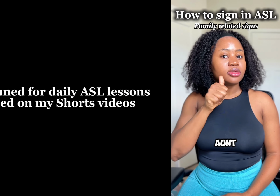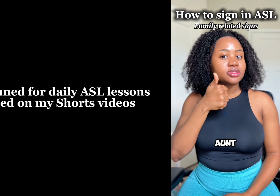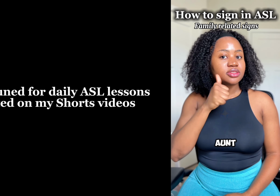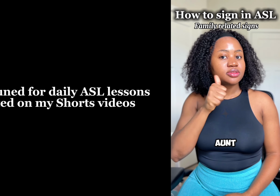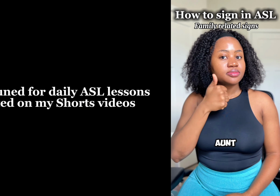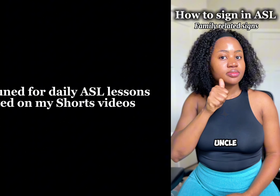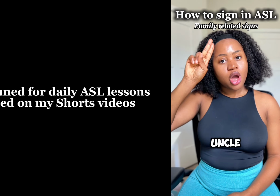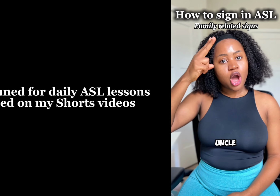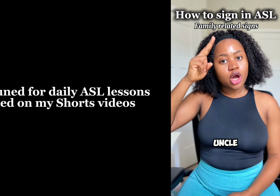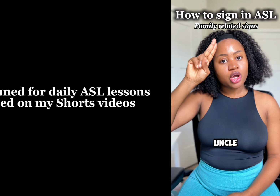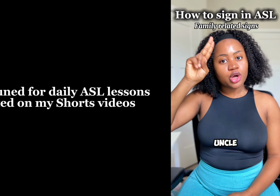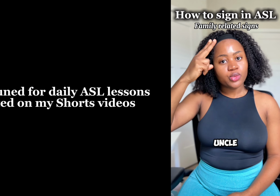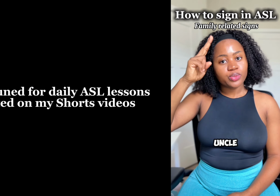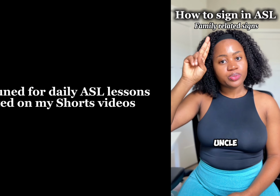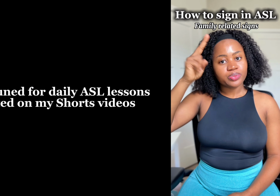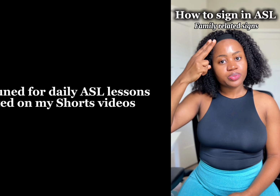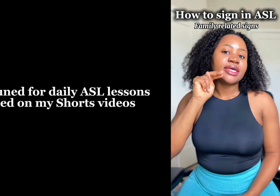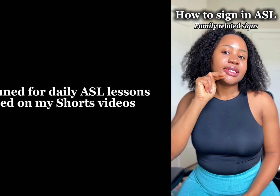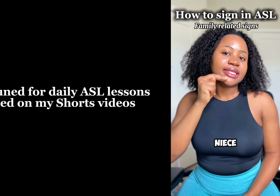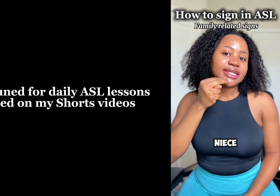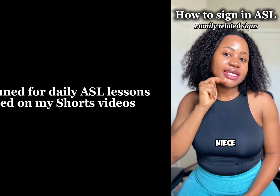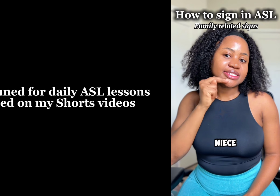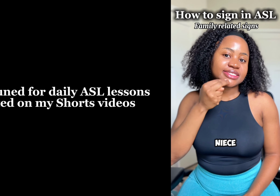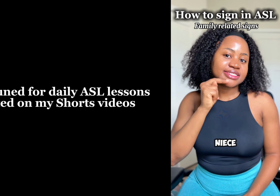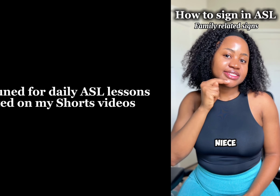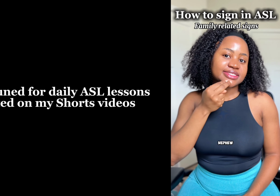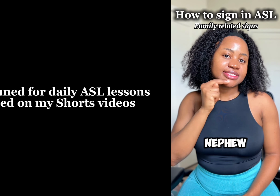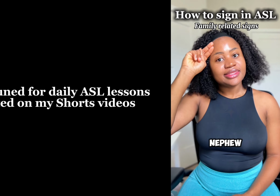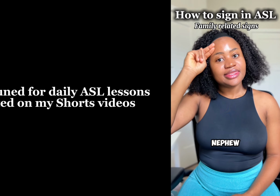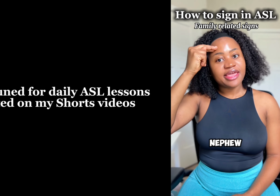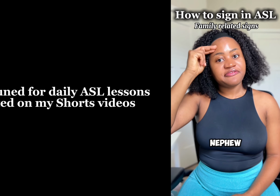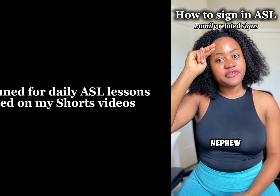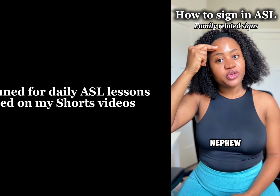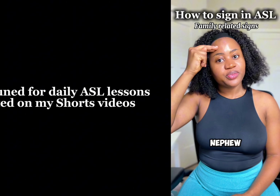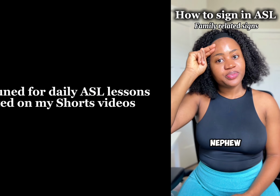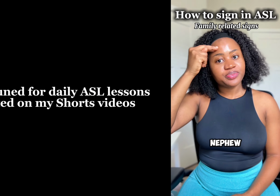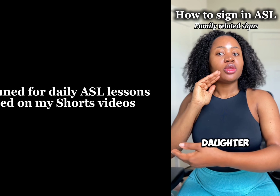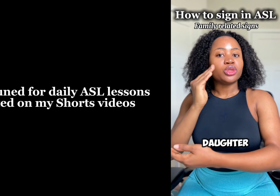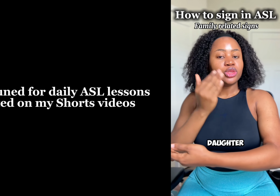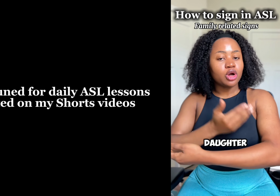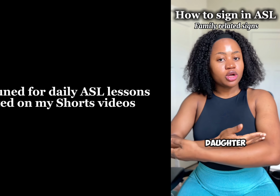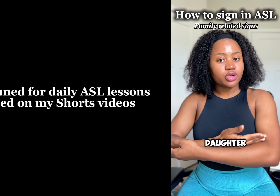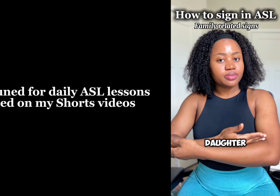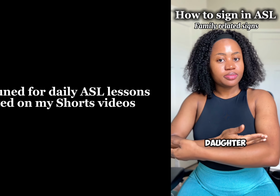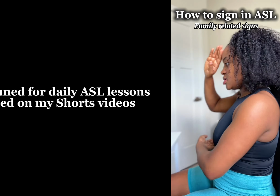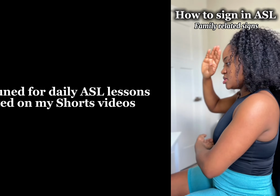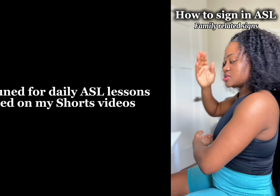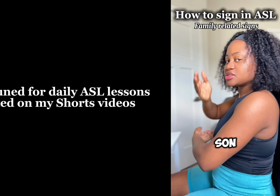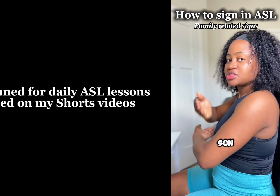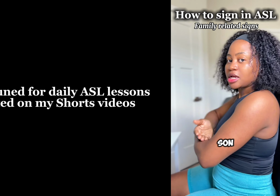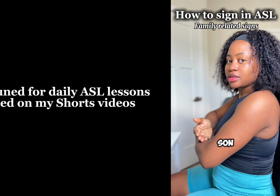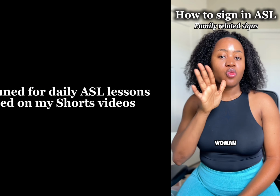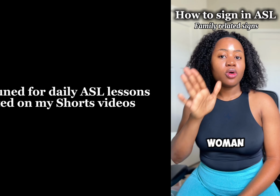aunt, uncle, niece, nephew, daughter, son,